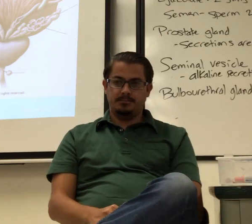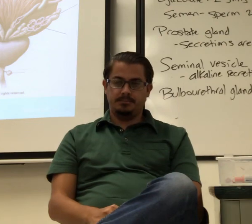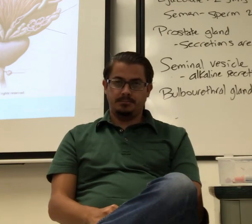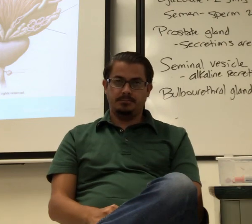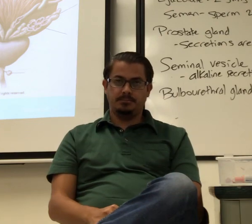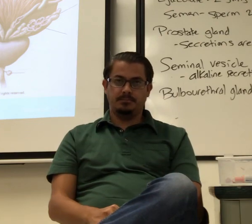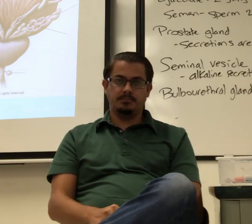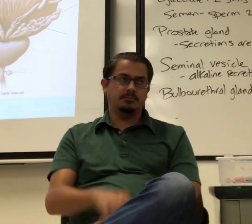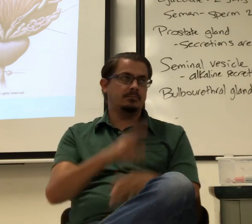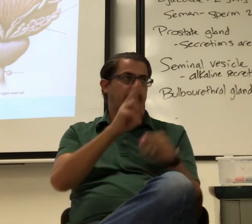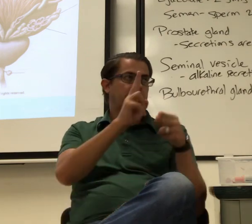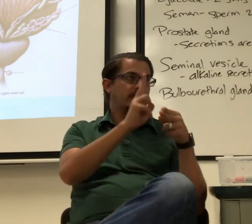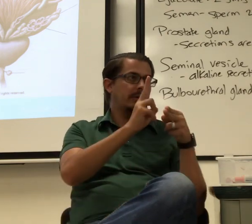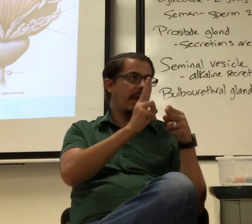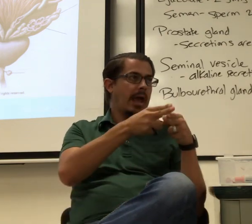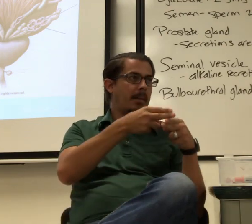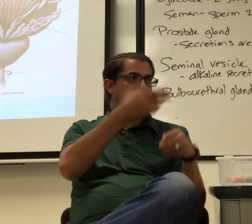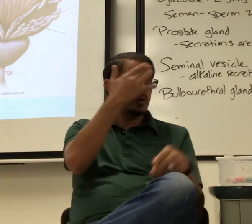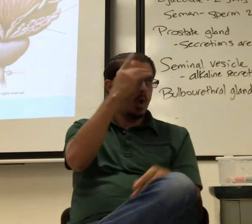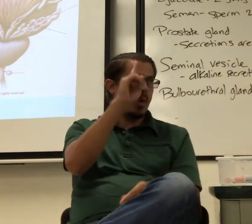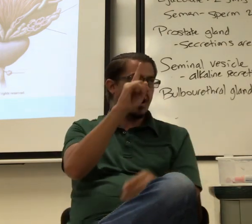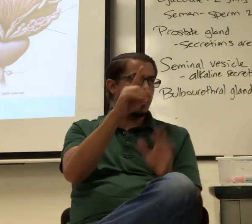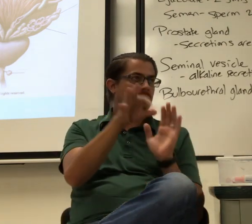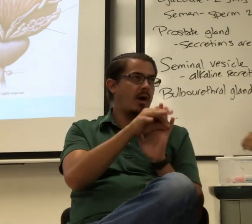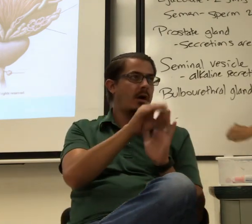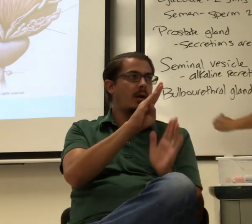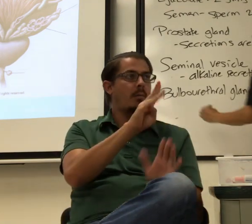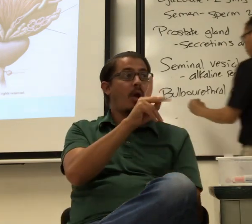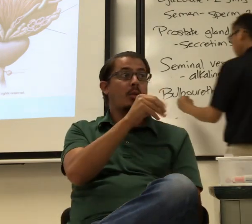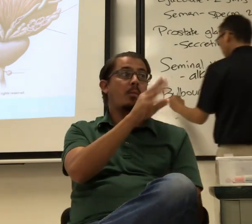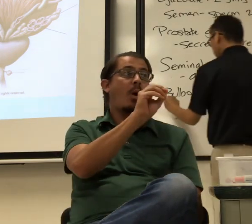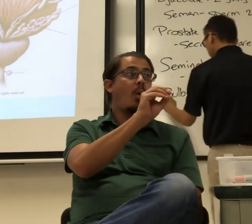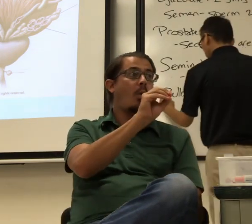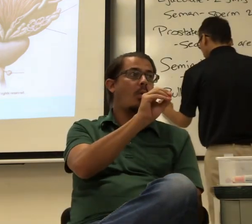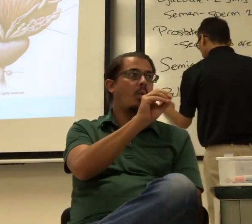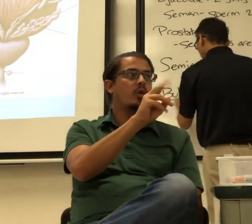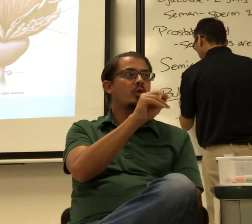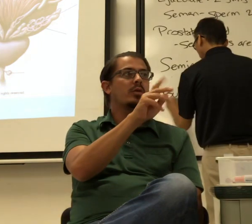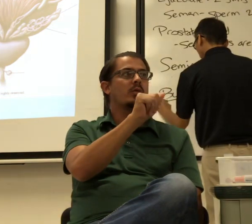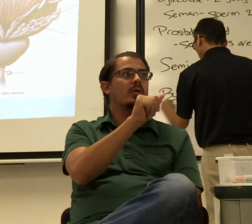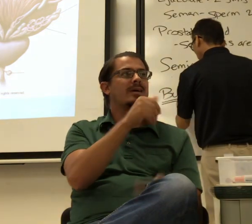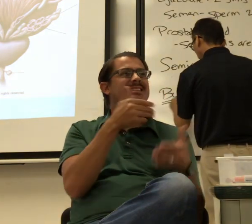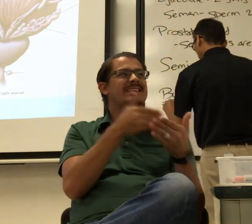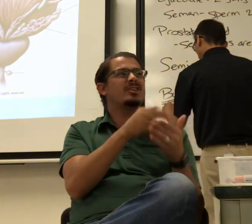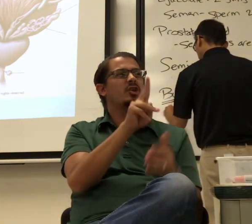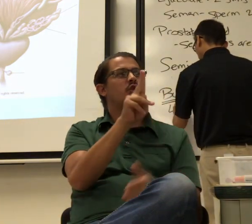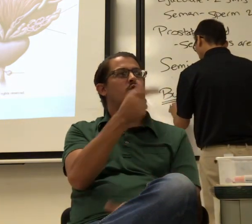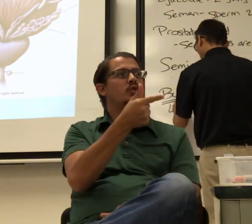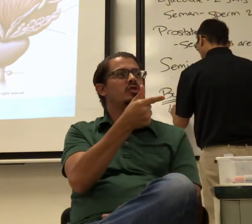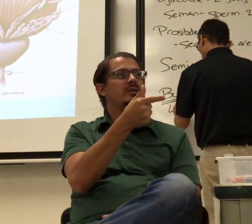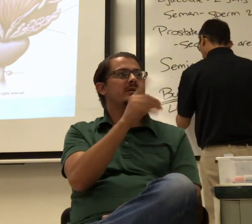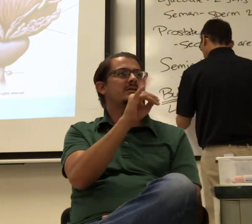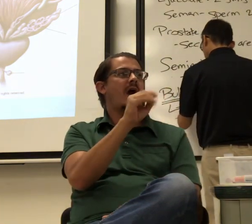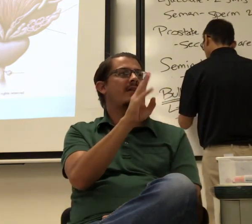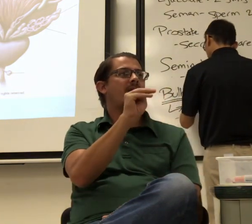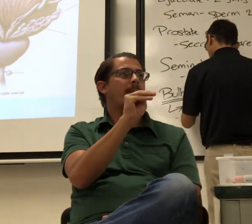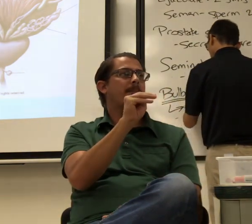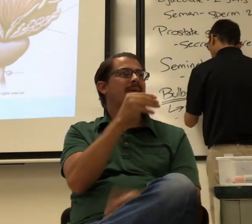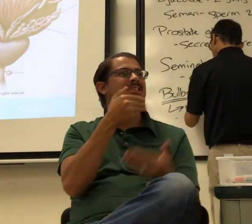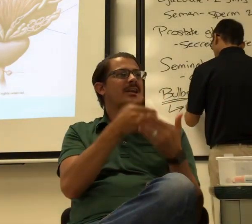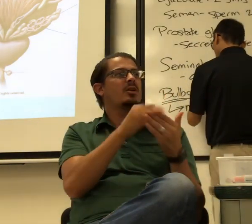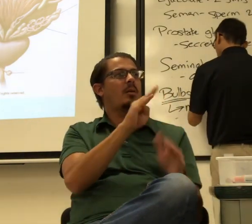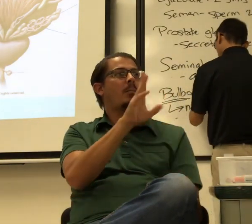The name can tell you where to find it. Bulbourethral. Look for it next to the UG diaphragm. Look for it next to the bulb of penis.